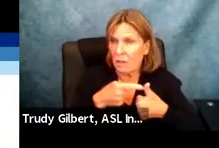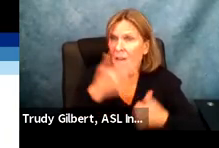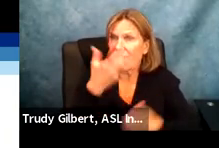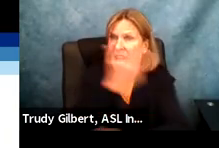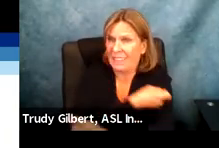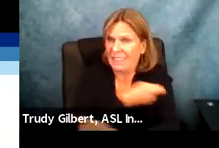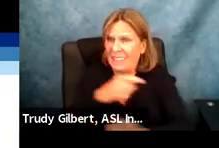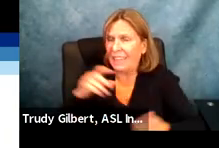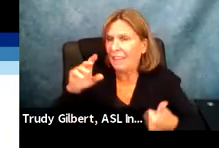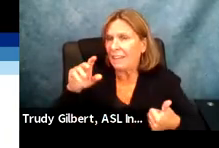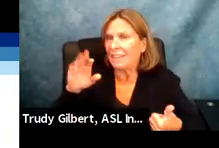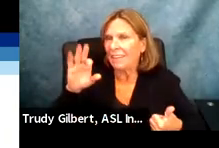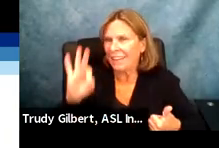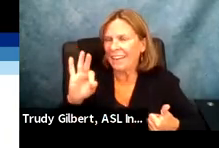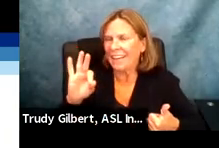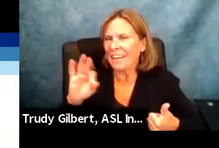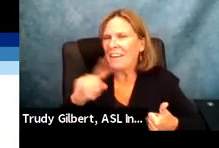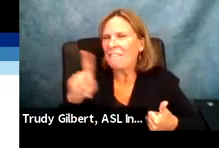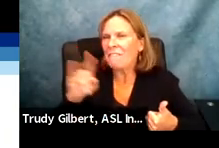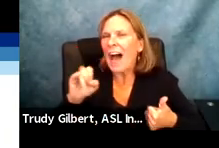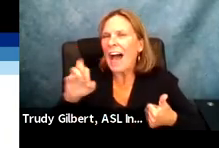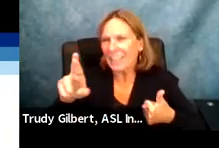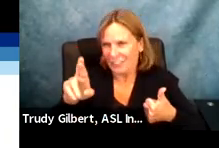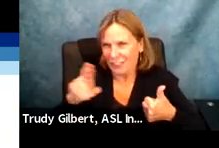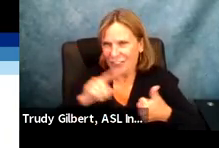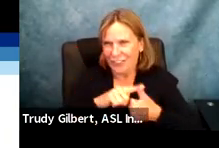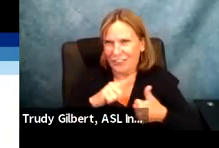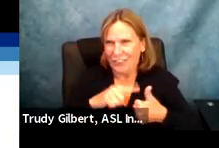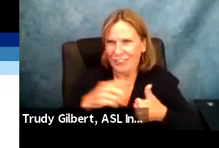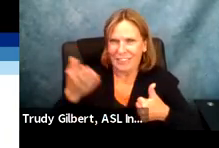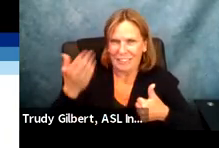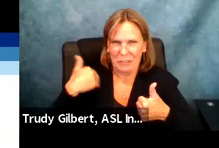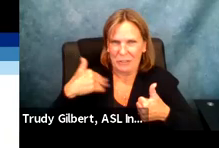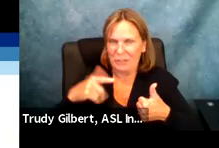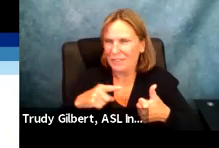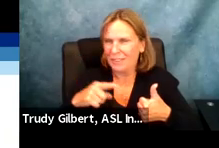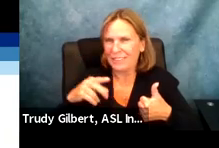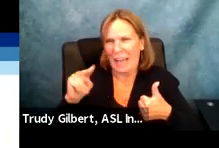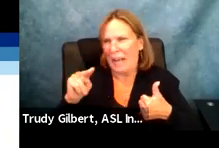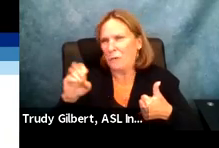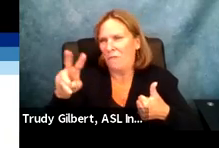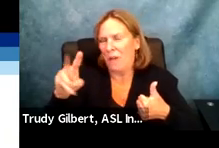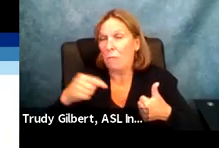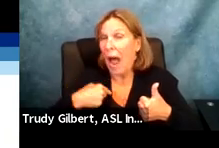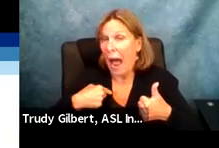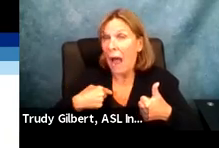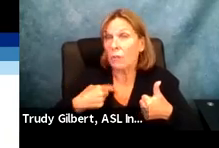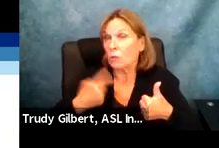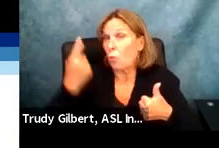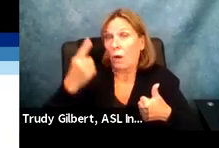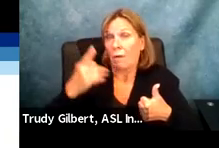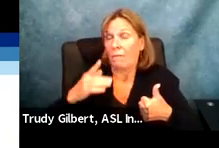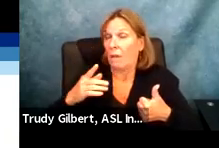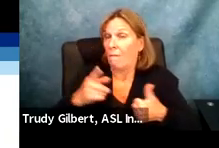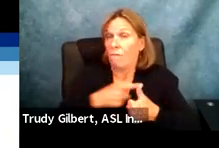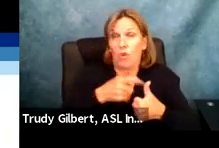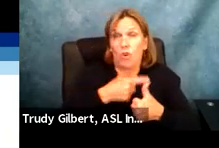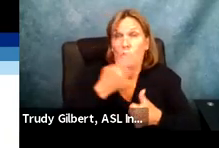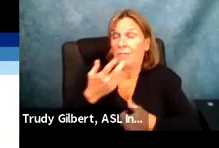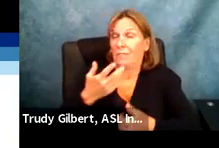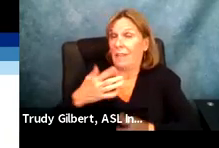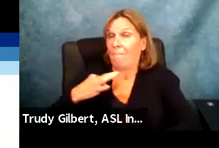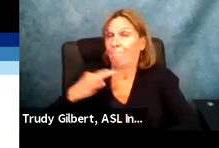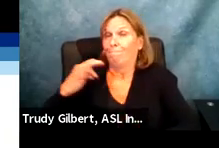December, I was one of the lucky ones to get vaccinated pretty early. And as you can imagine, there were